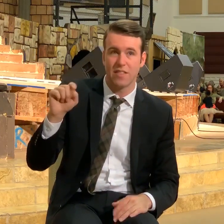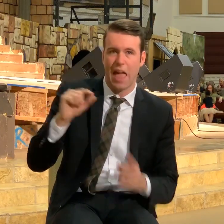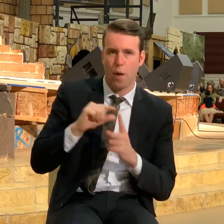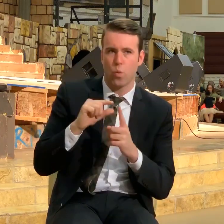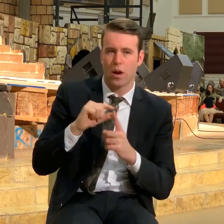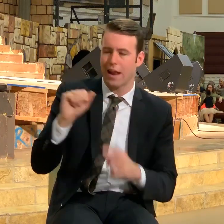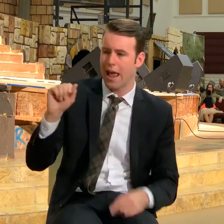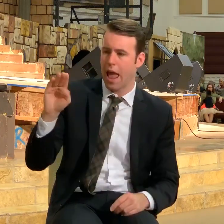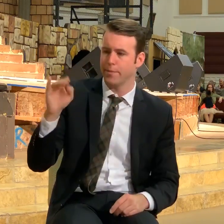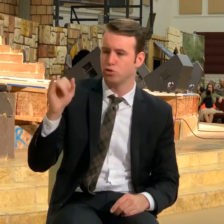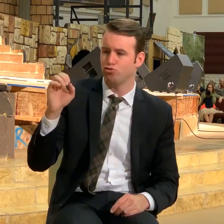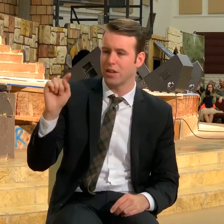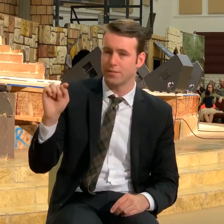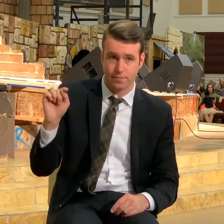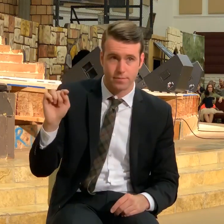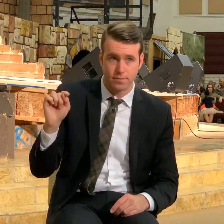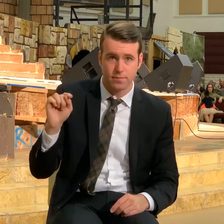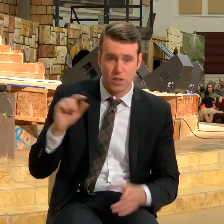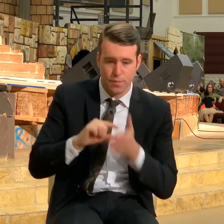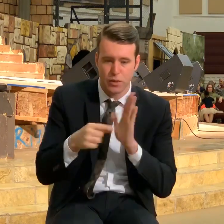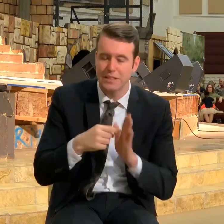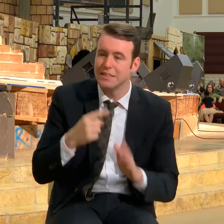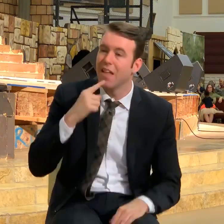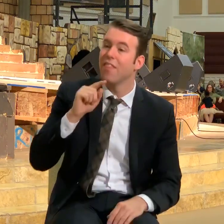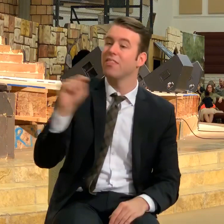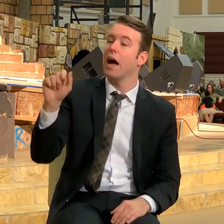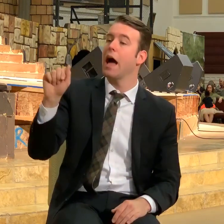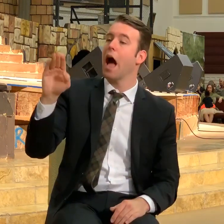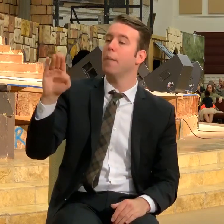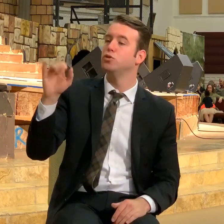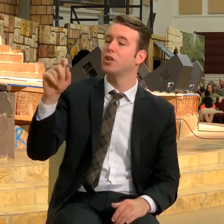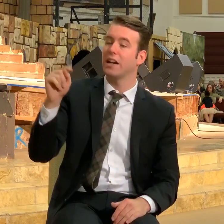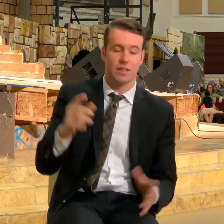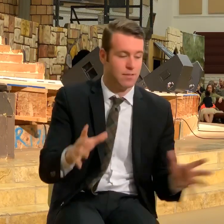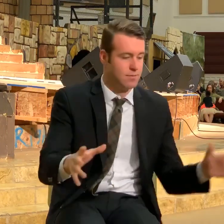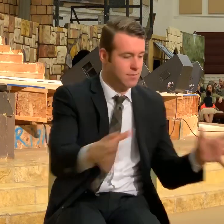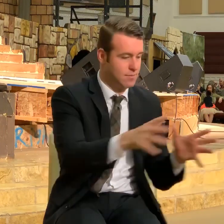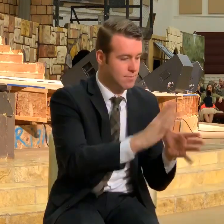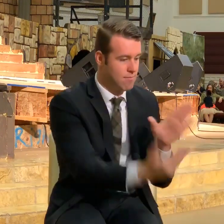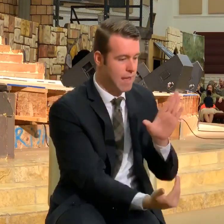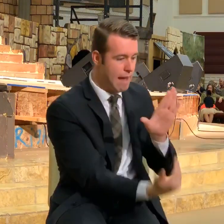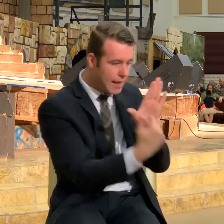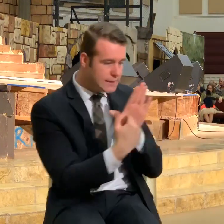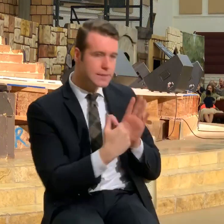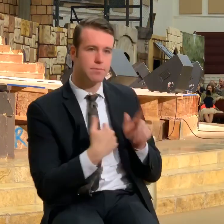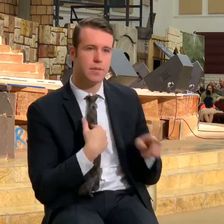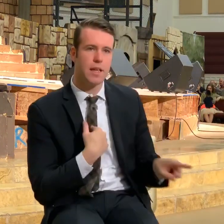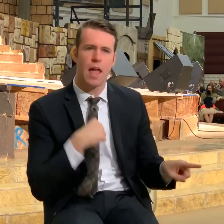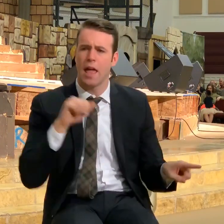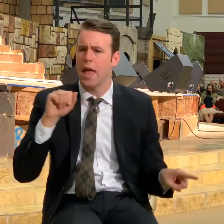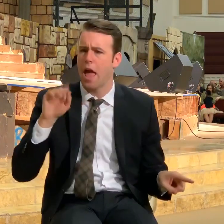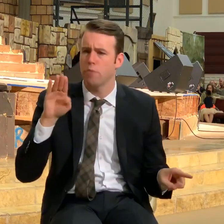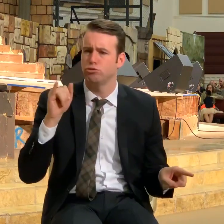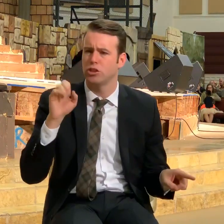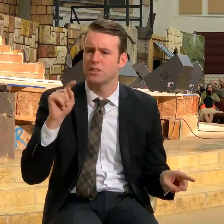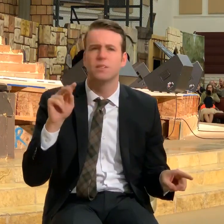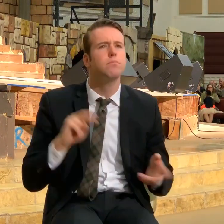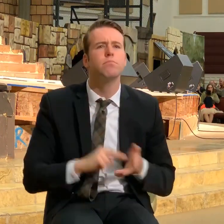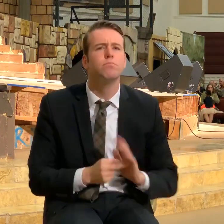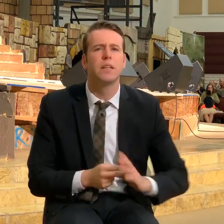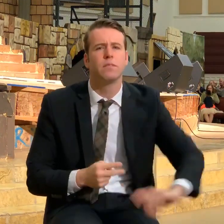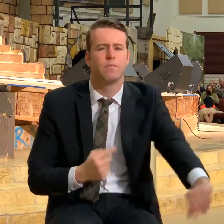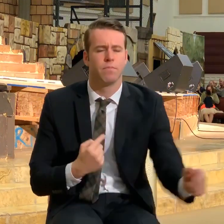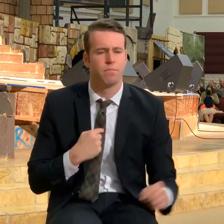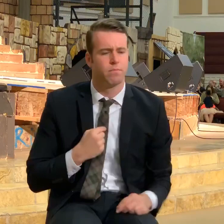Abject. He said, "The abject gathered against me." What does that mean? I took